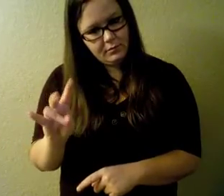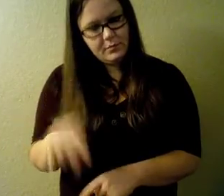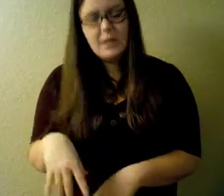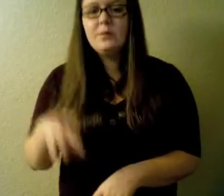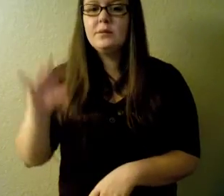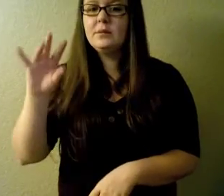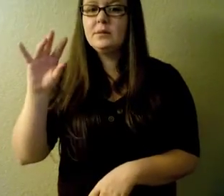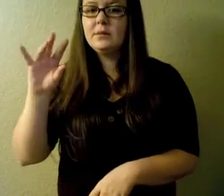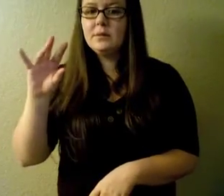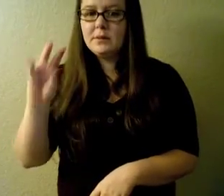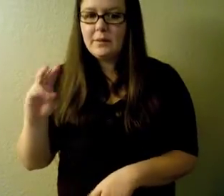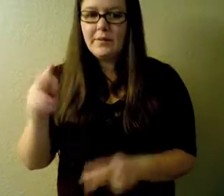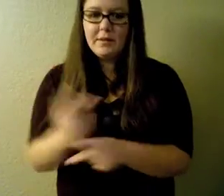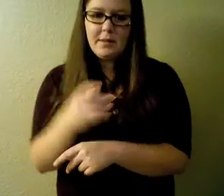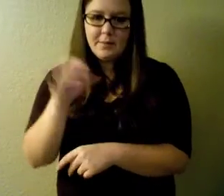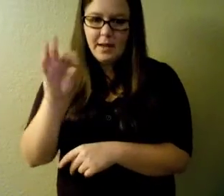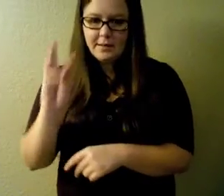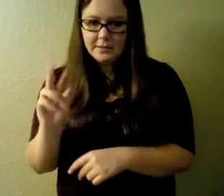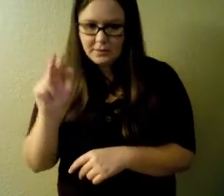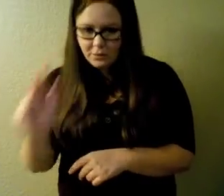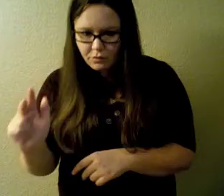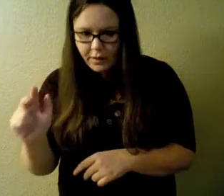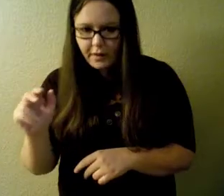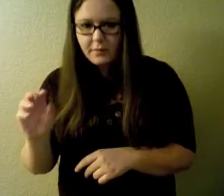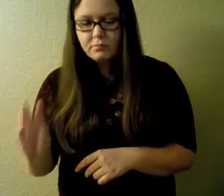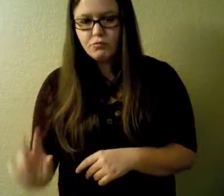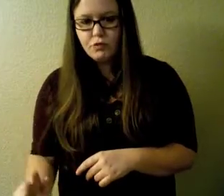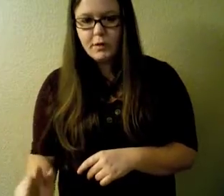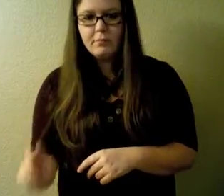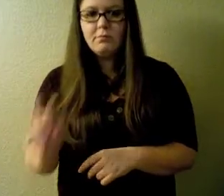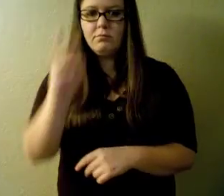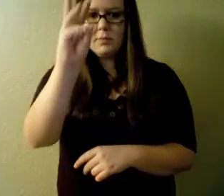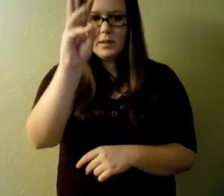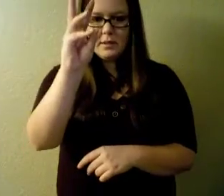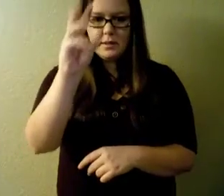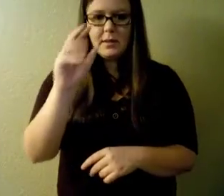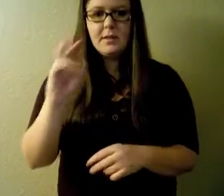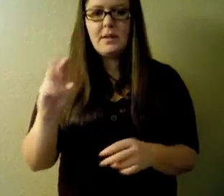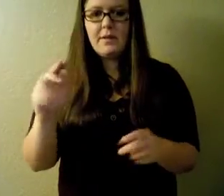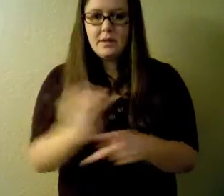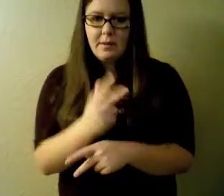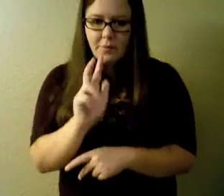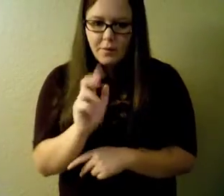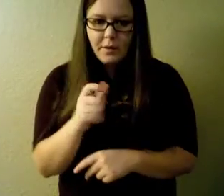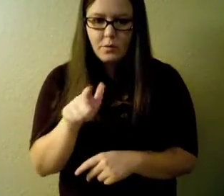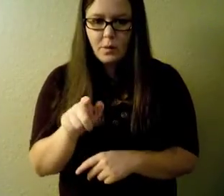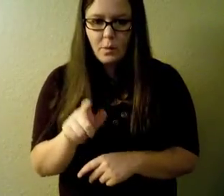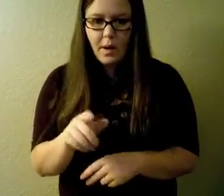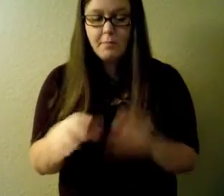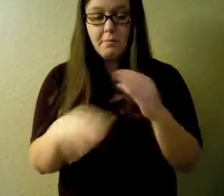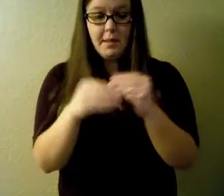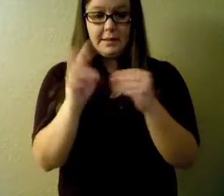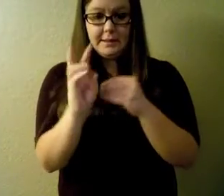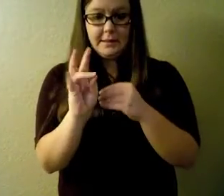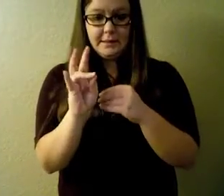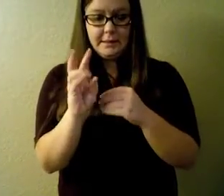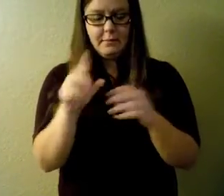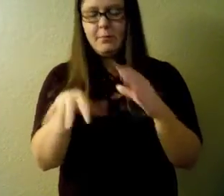the 6. 3 times 7, 21. Plus 6, 27. And on this